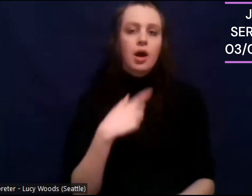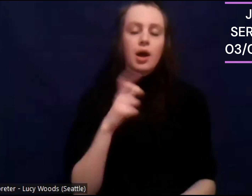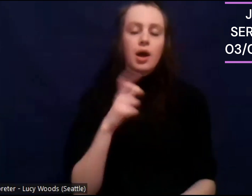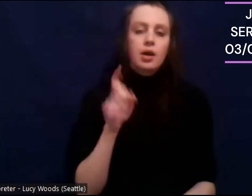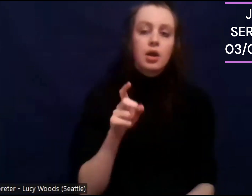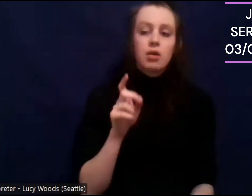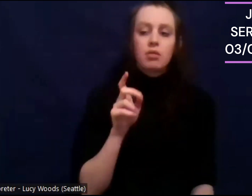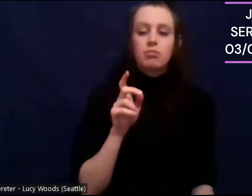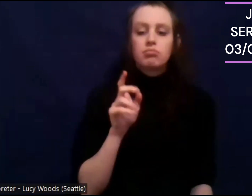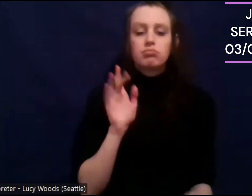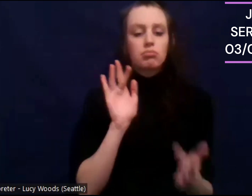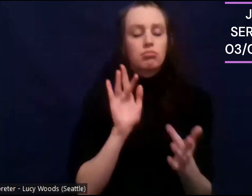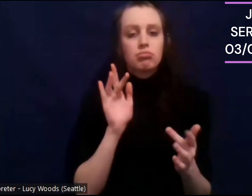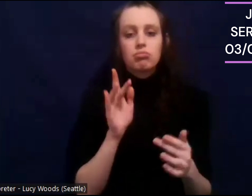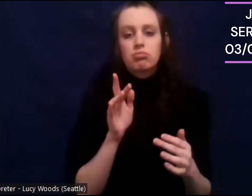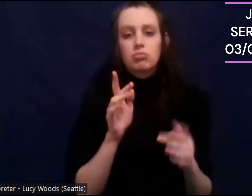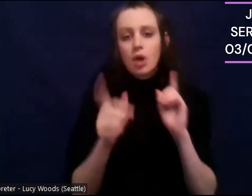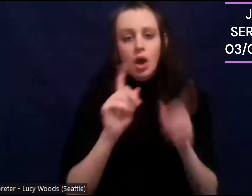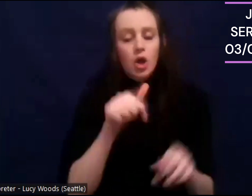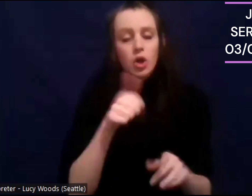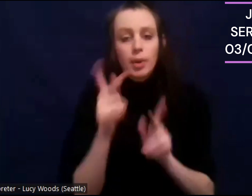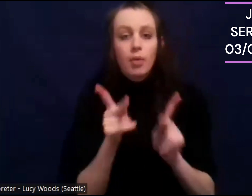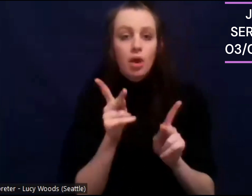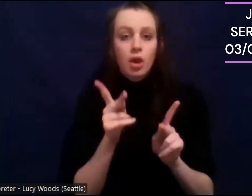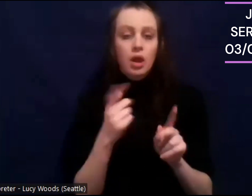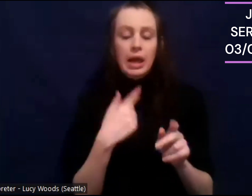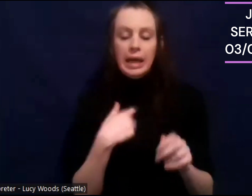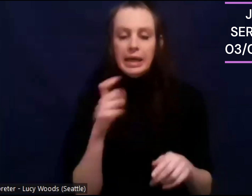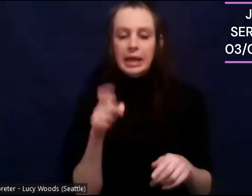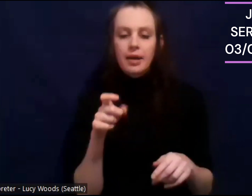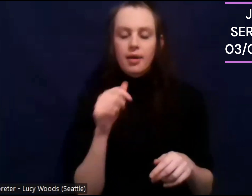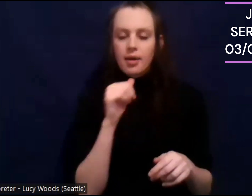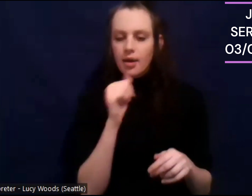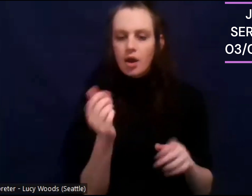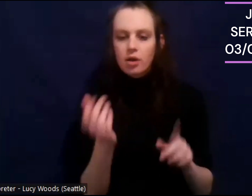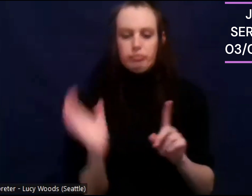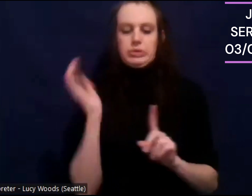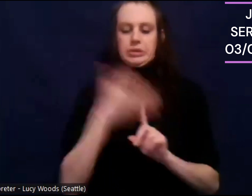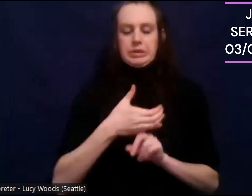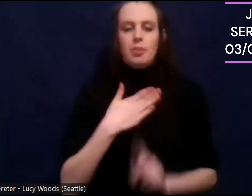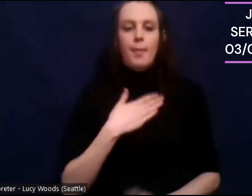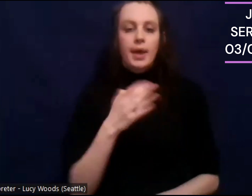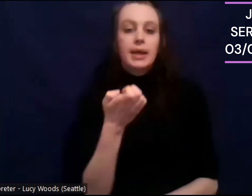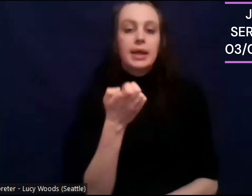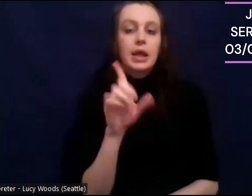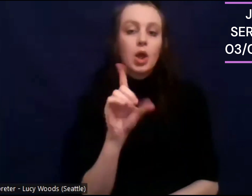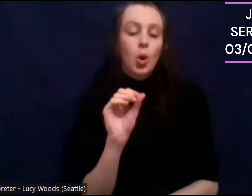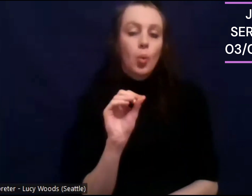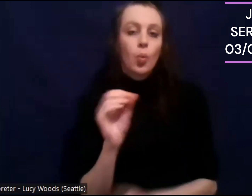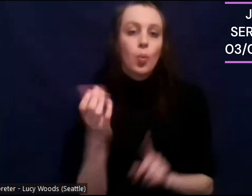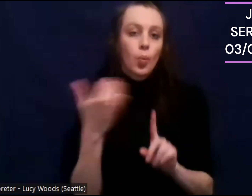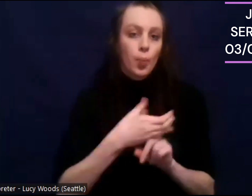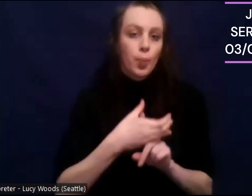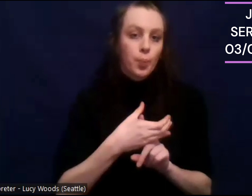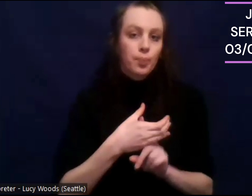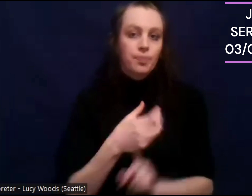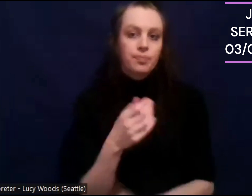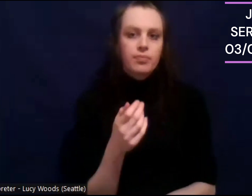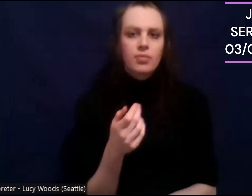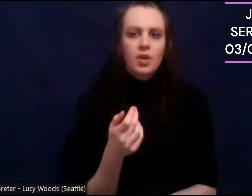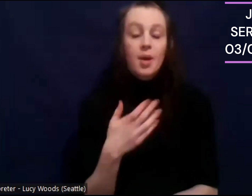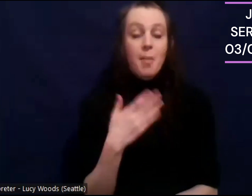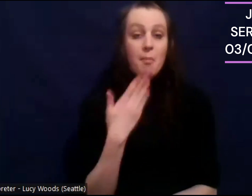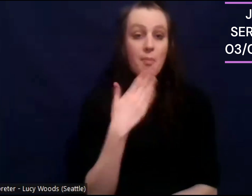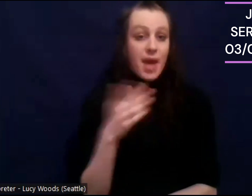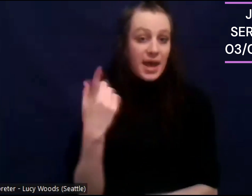I need to not hide behind my ego. Because I'll tell you right now, when I'm having a bad day, my brain goes, dude, you're coming up on 20 years. You're not